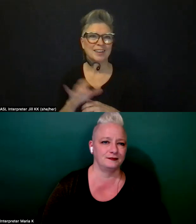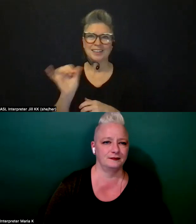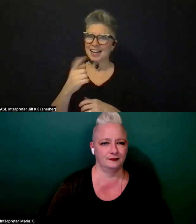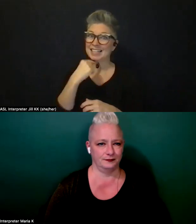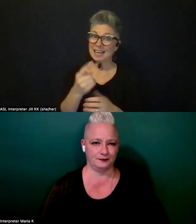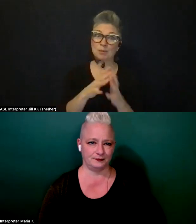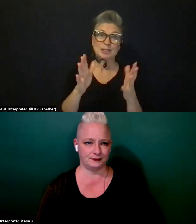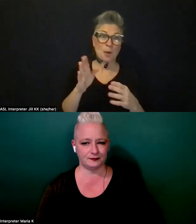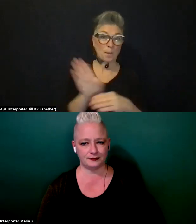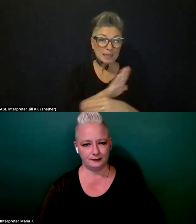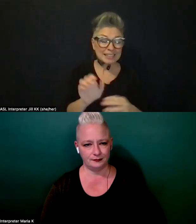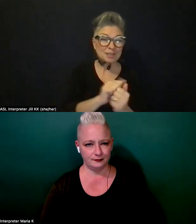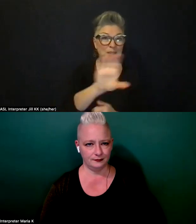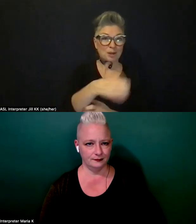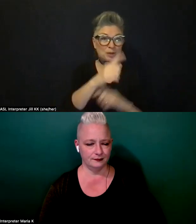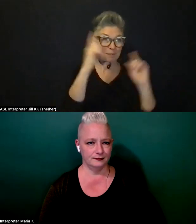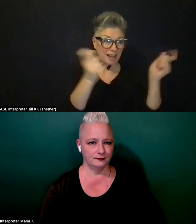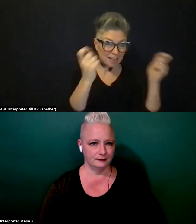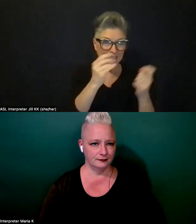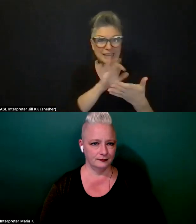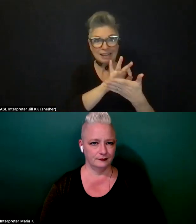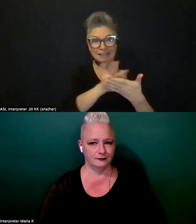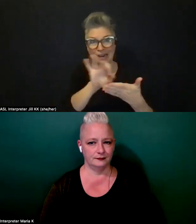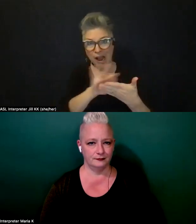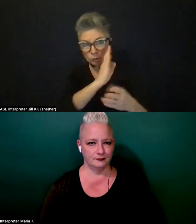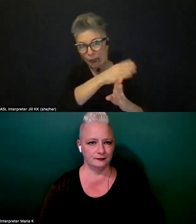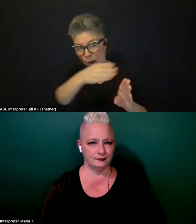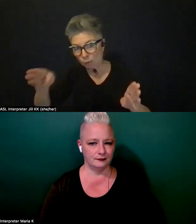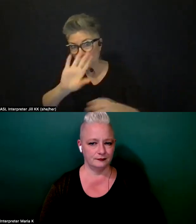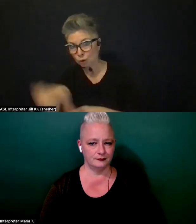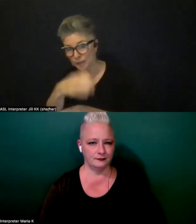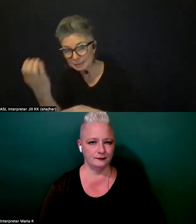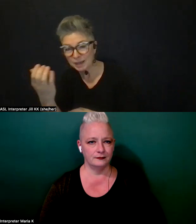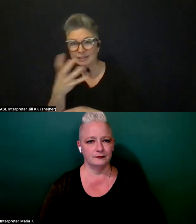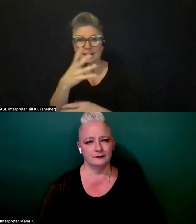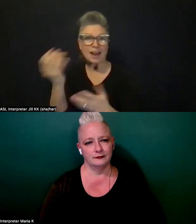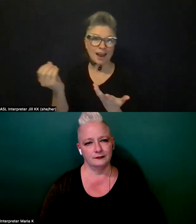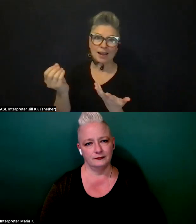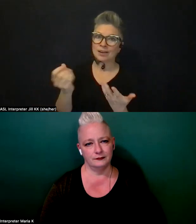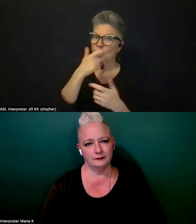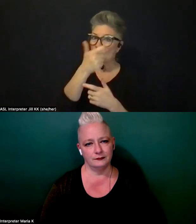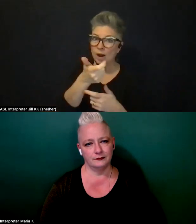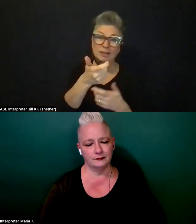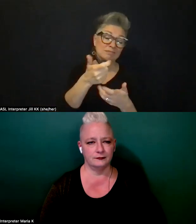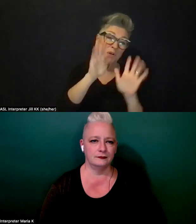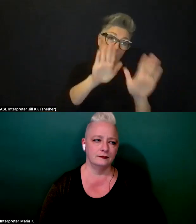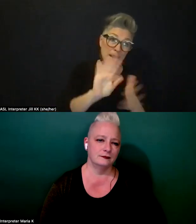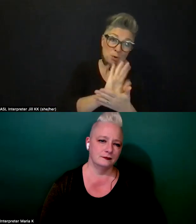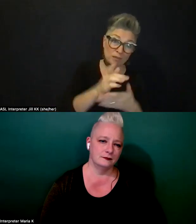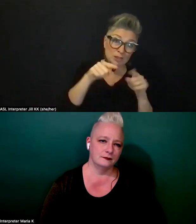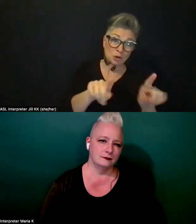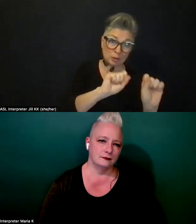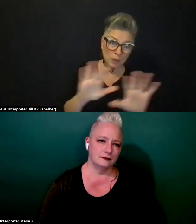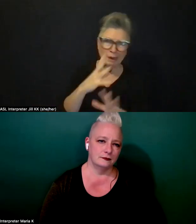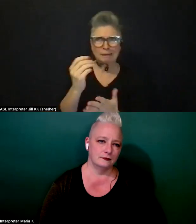the Christmas holidays and the countdown to Christmas. Great movie during the weekend, not so great movies. And then when I